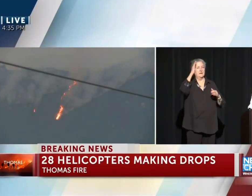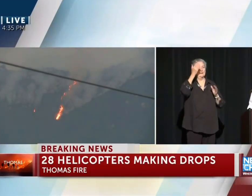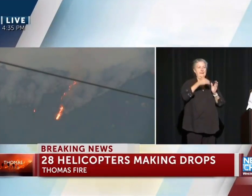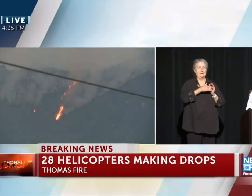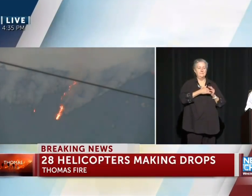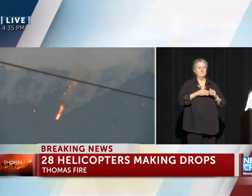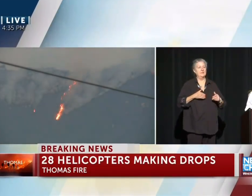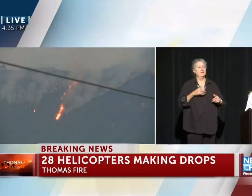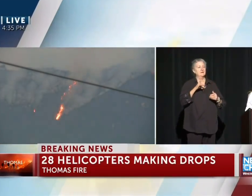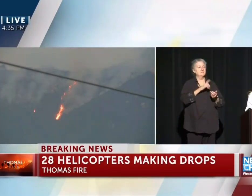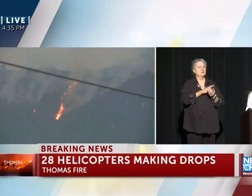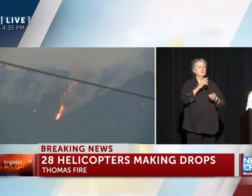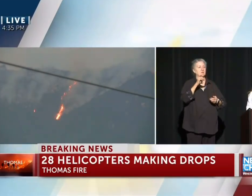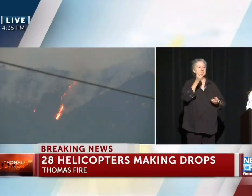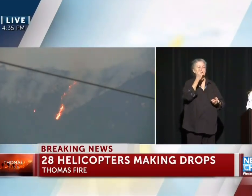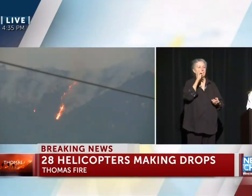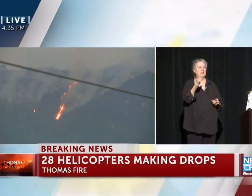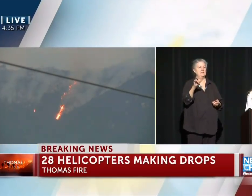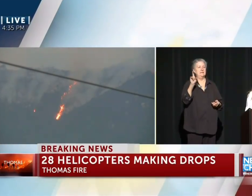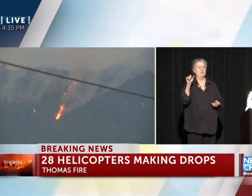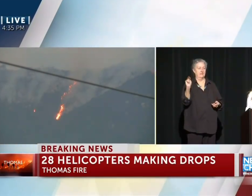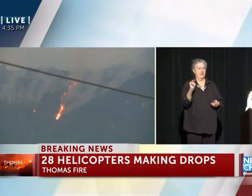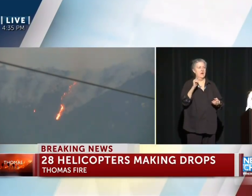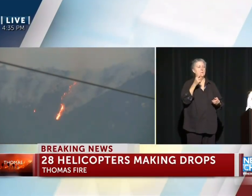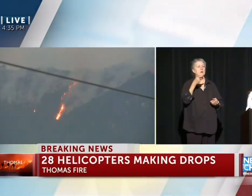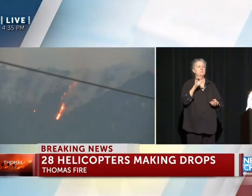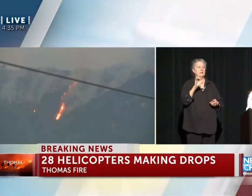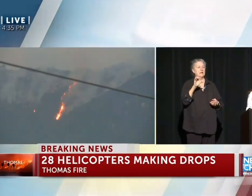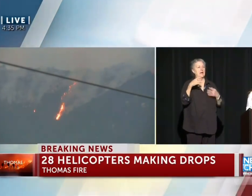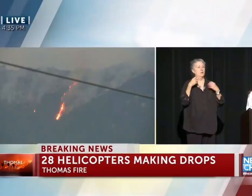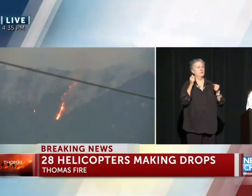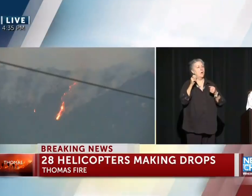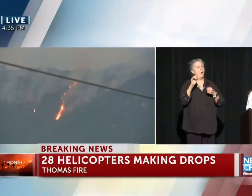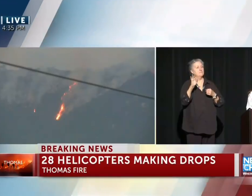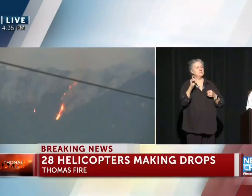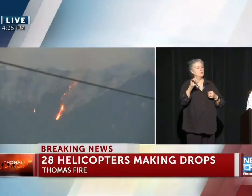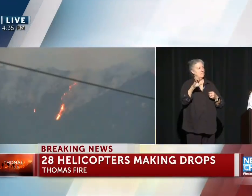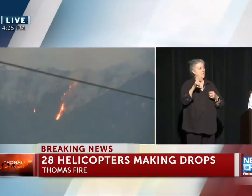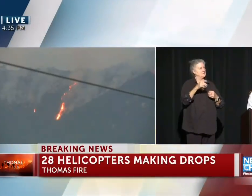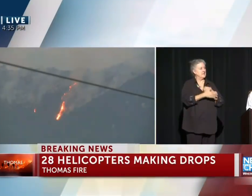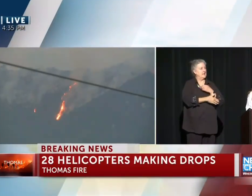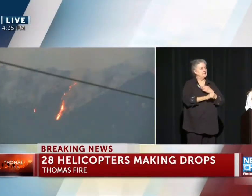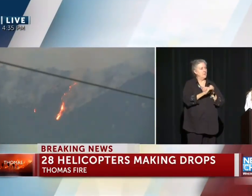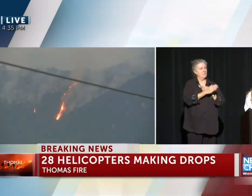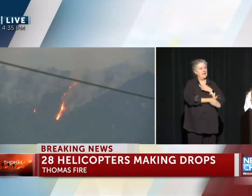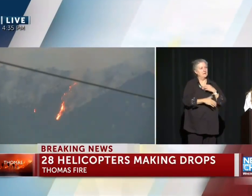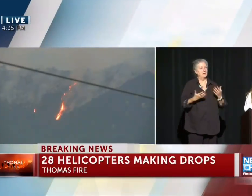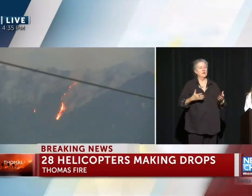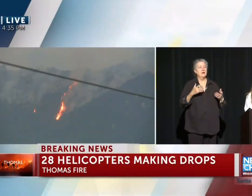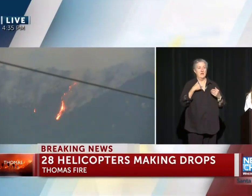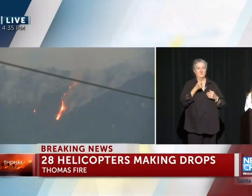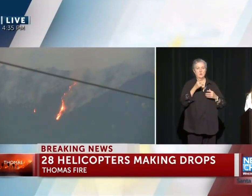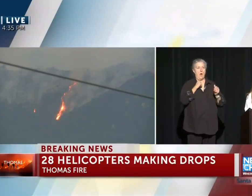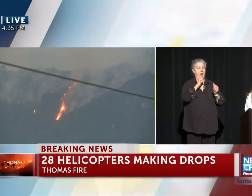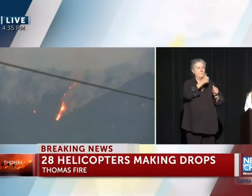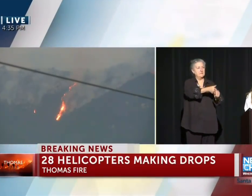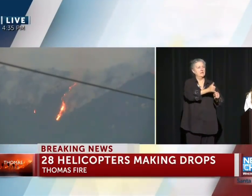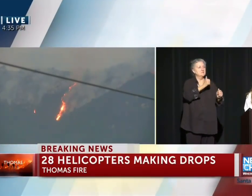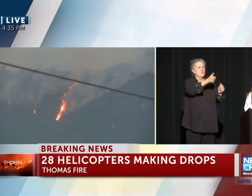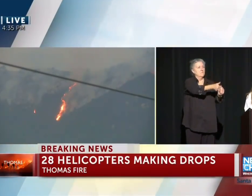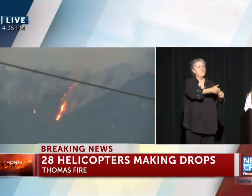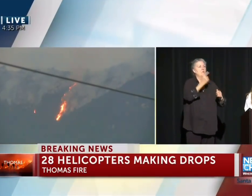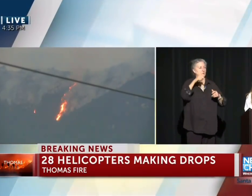Hi again. I'm Dr. Charity Dean. I'm the Public Health Officer for Santa Barbara County, and I have a few updates for